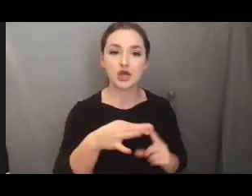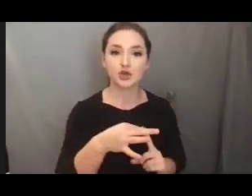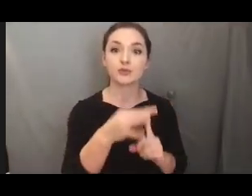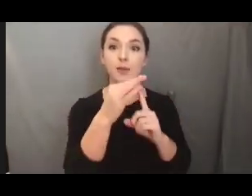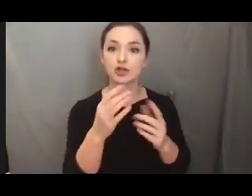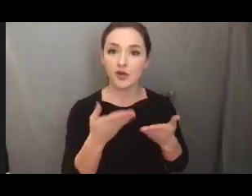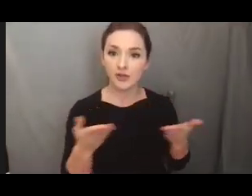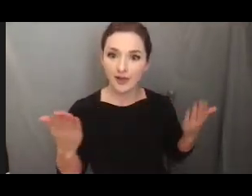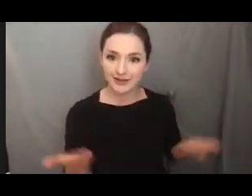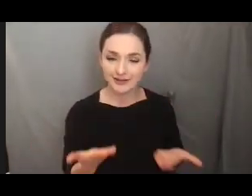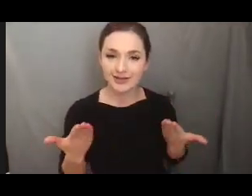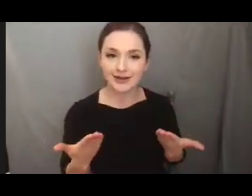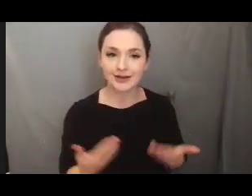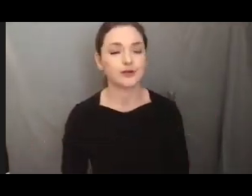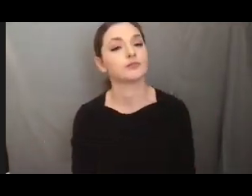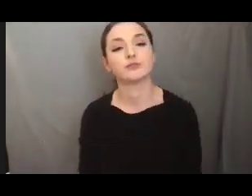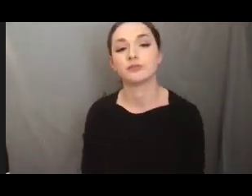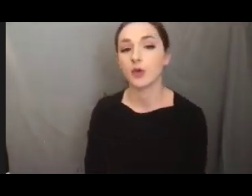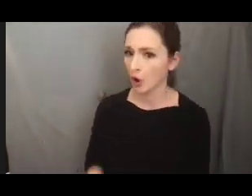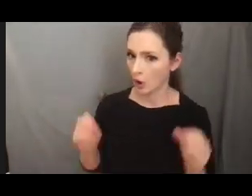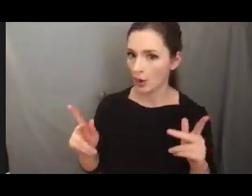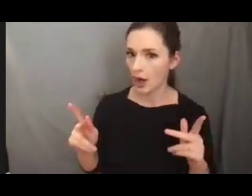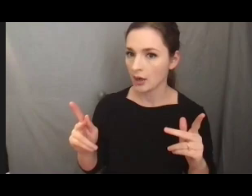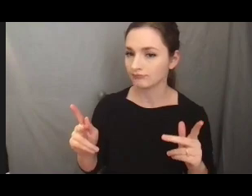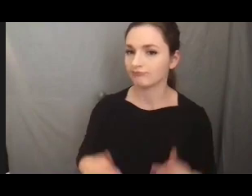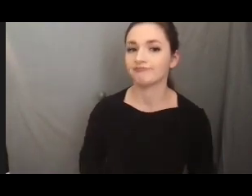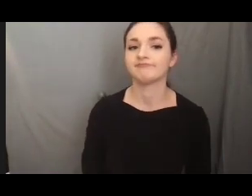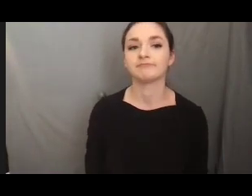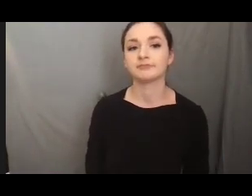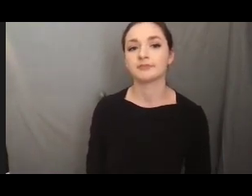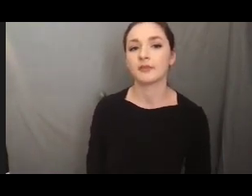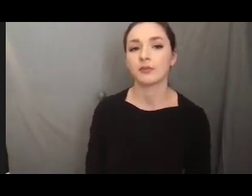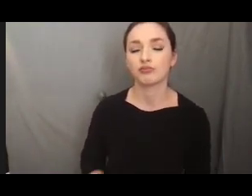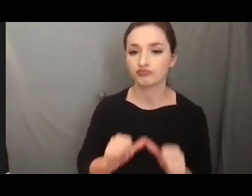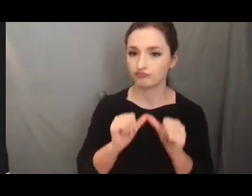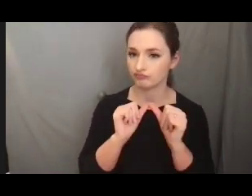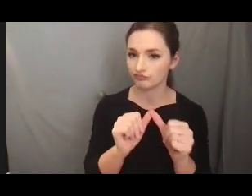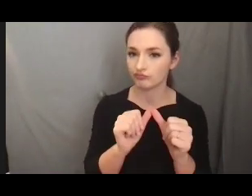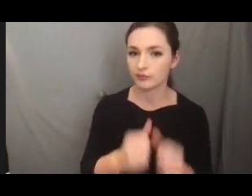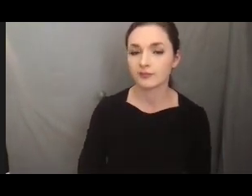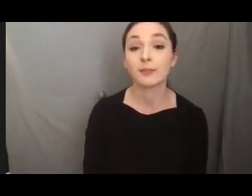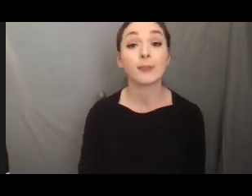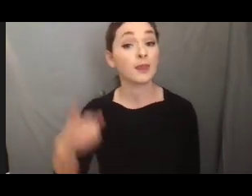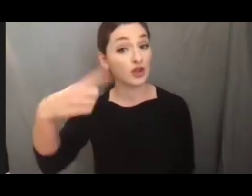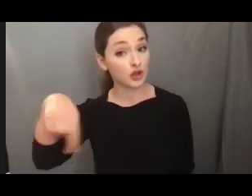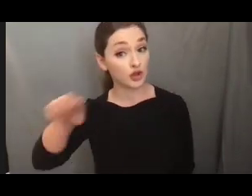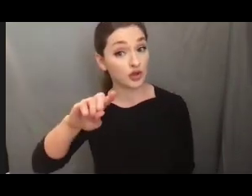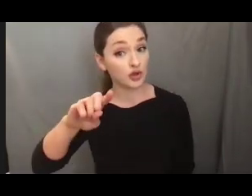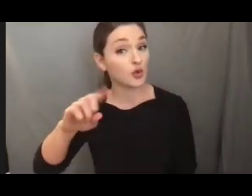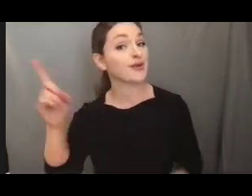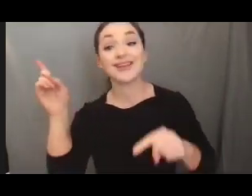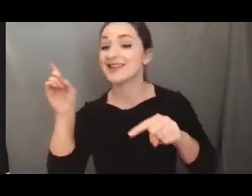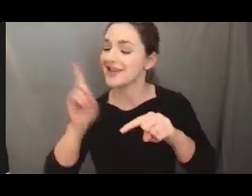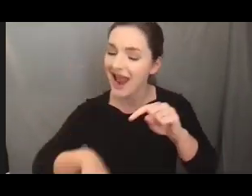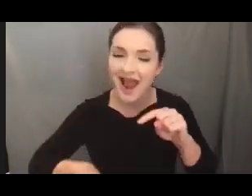So going upstairs, Okay. I think we're ready to go. So this is where, when you guys come to visit here, you can't go up here. This is for